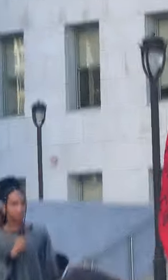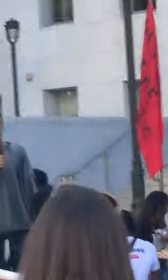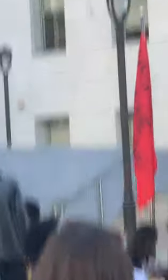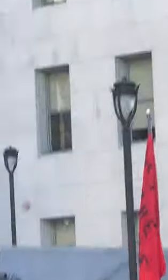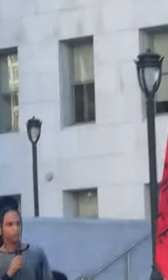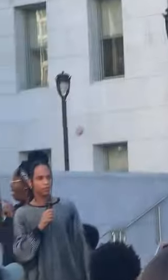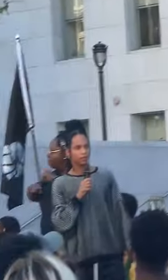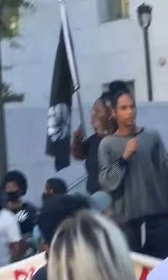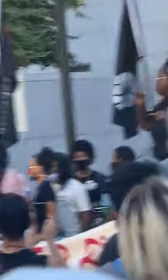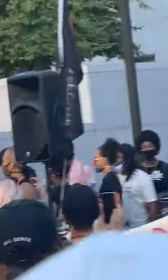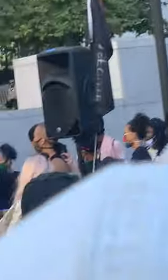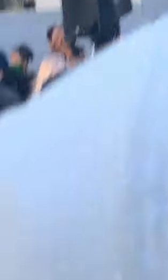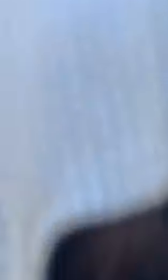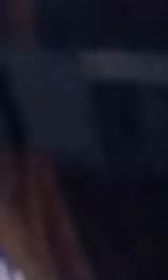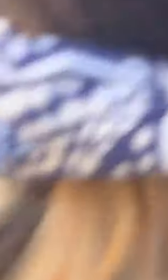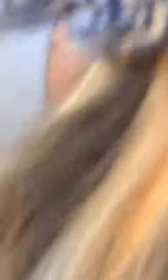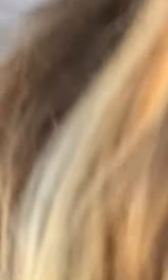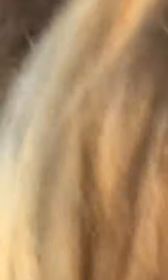ways.